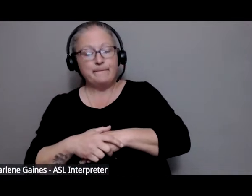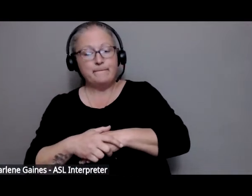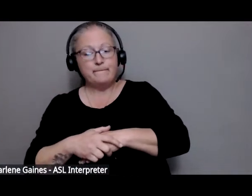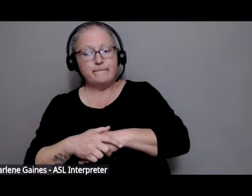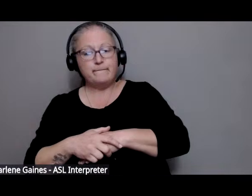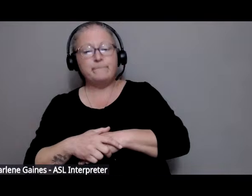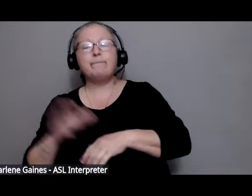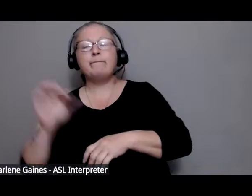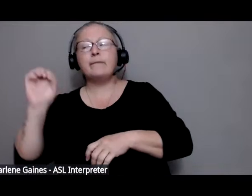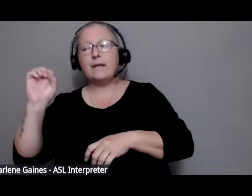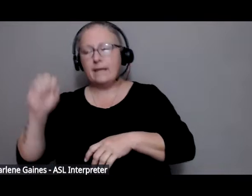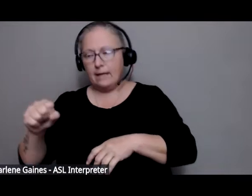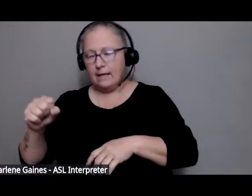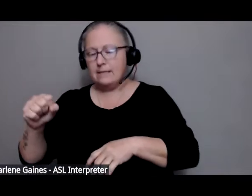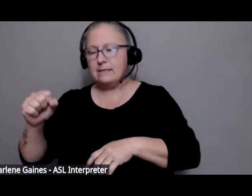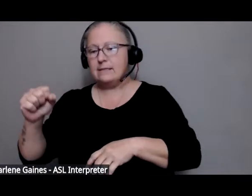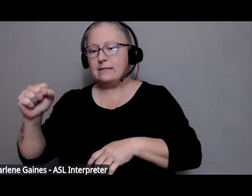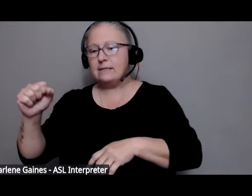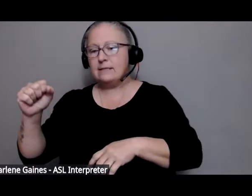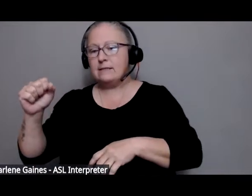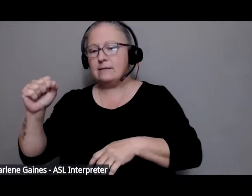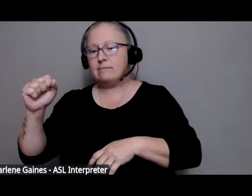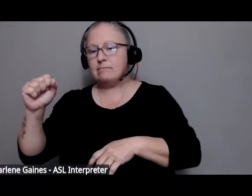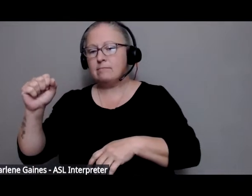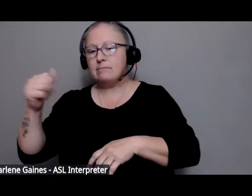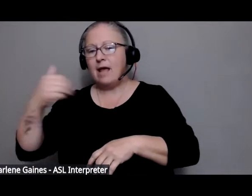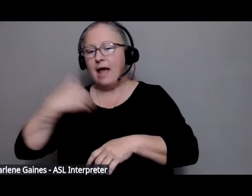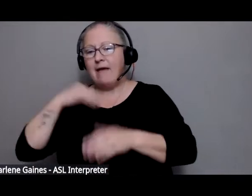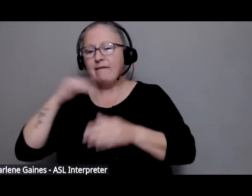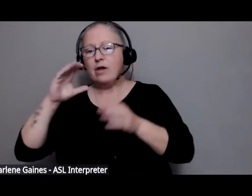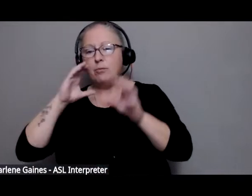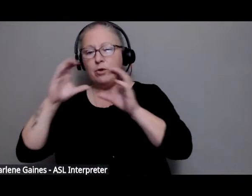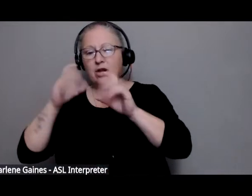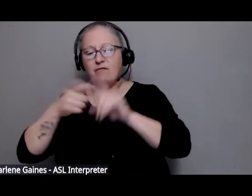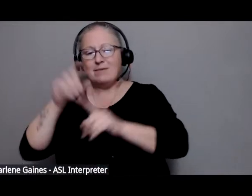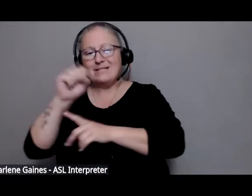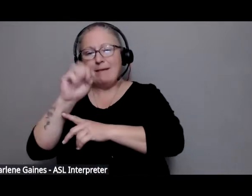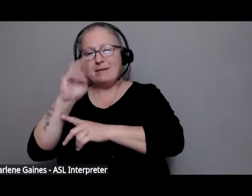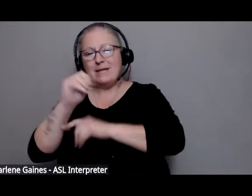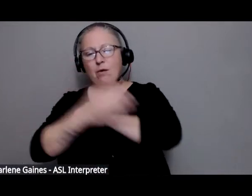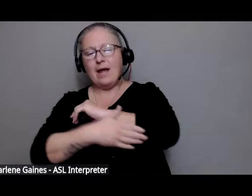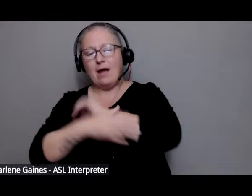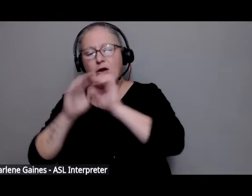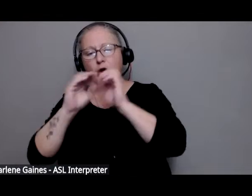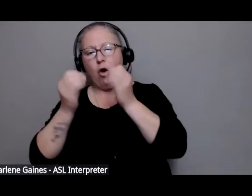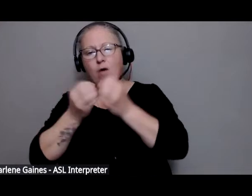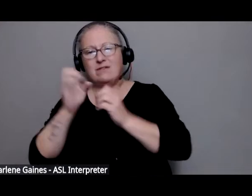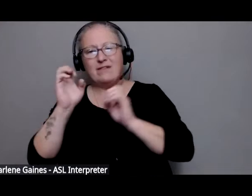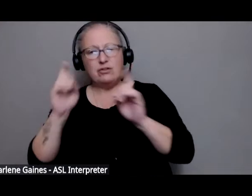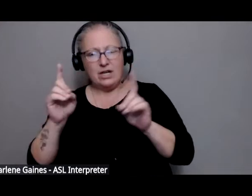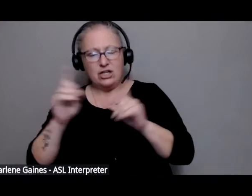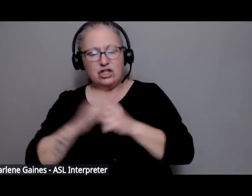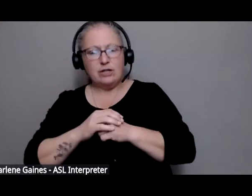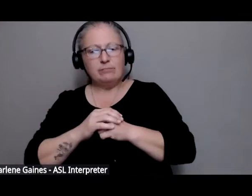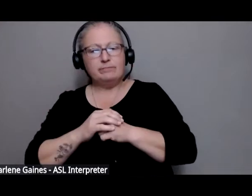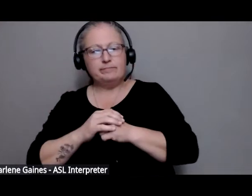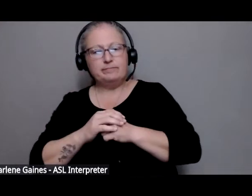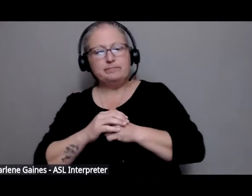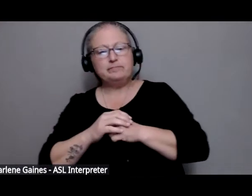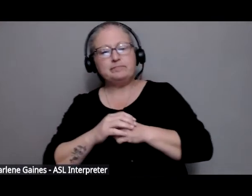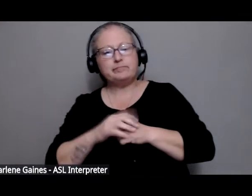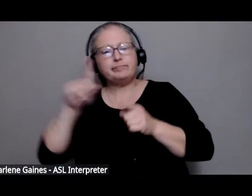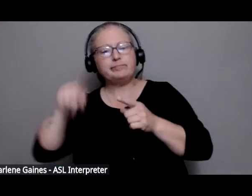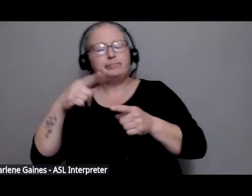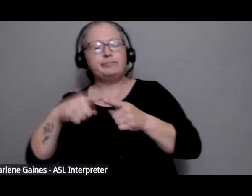Yeah, we have, yes, we have a communication from the San Mateo County Office of Education. This is with